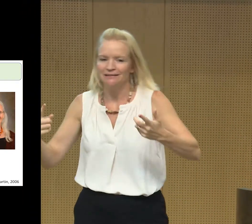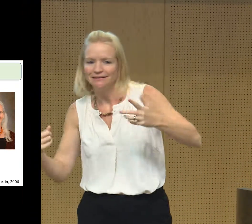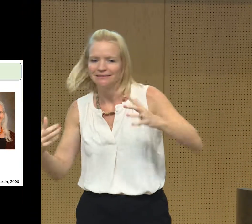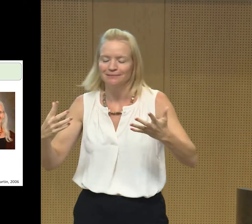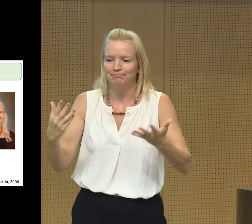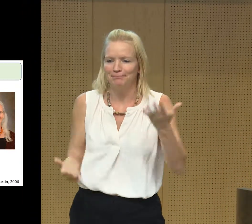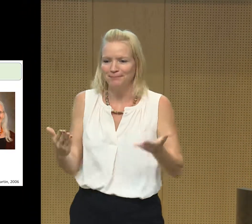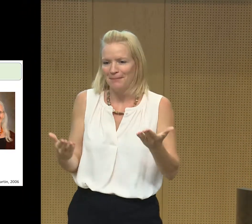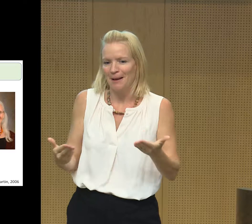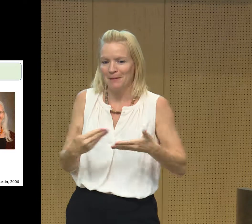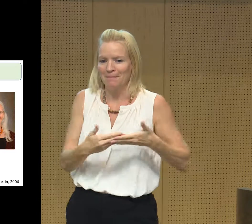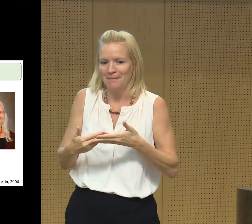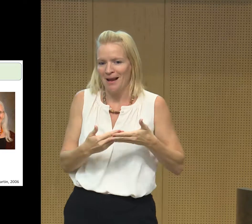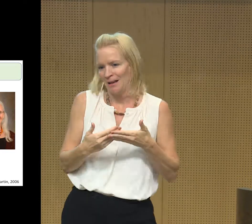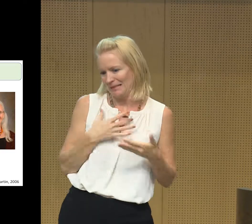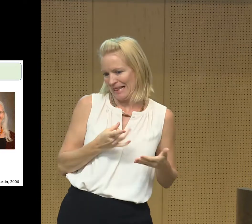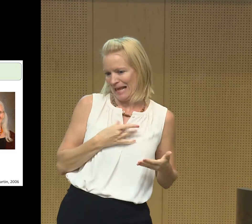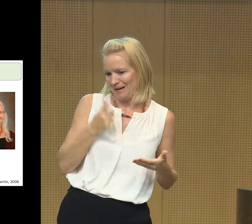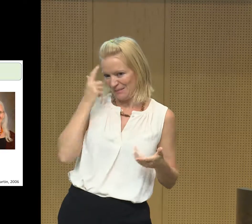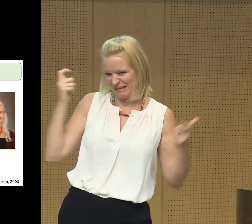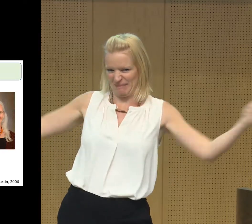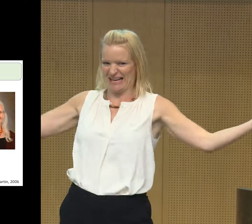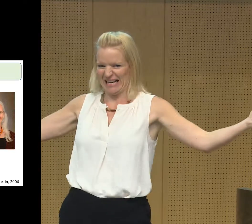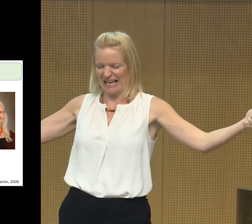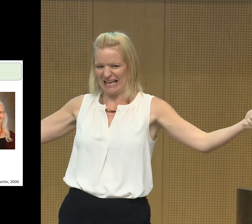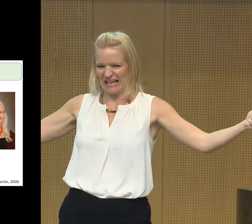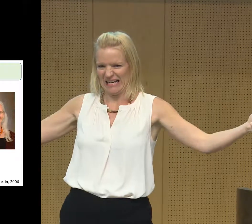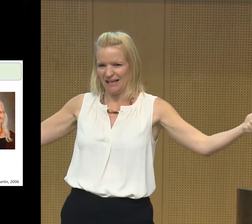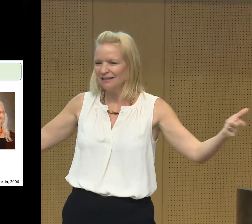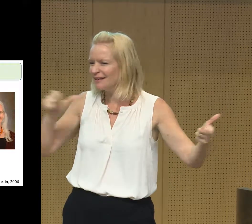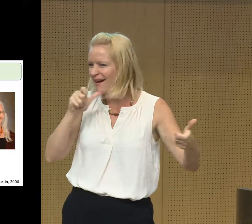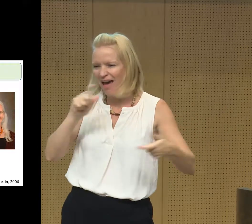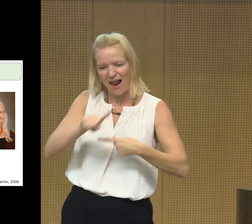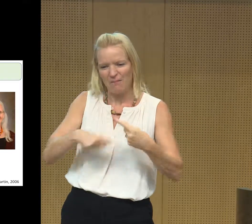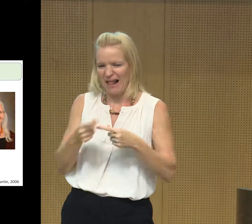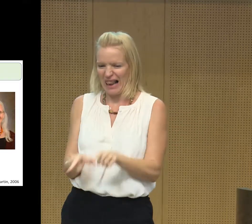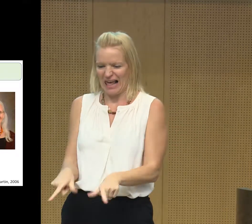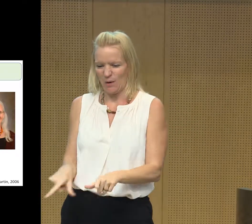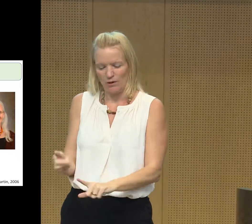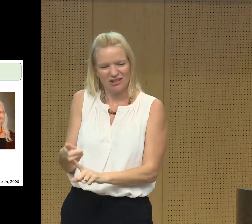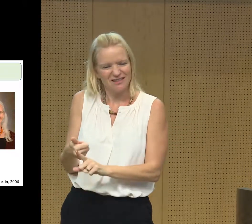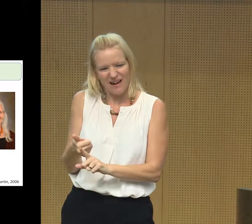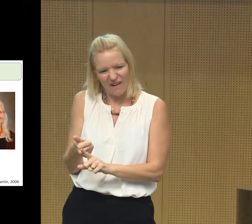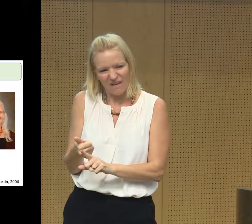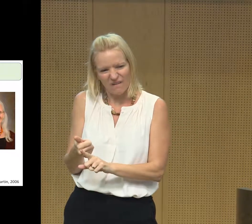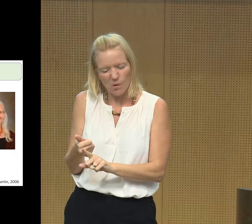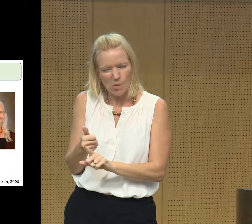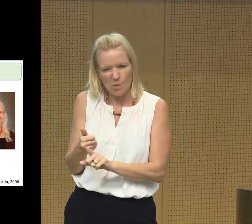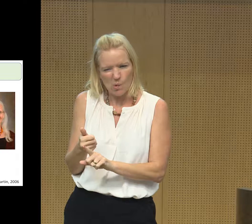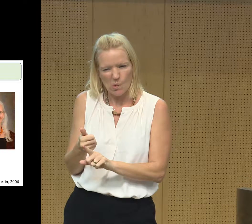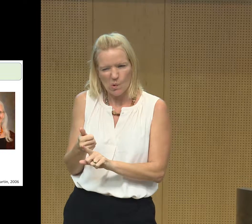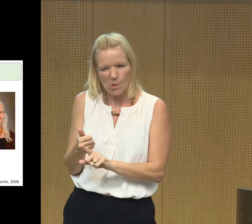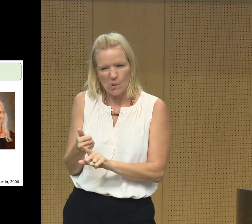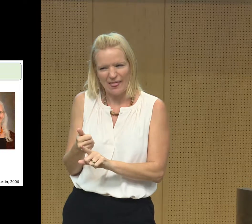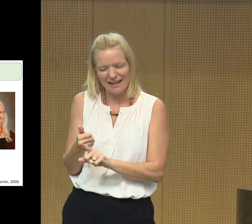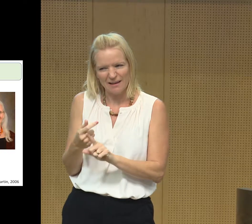signs, babies might like it just because it's big. And it wouldn't actually be about the language quality. So that's a bit of a problem